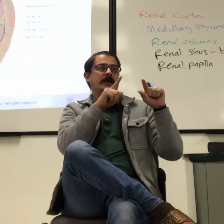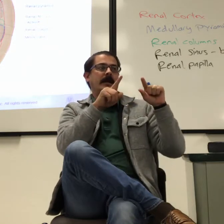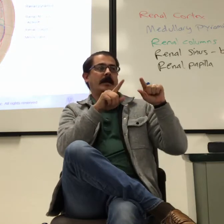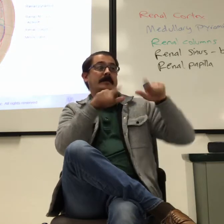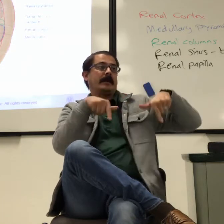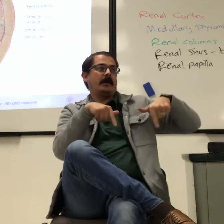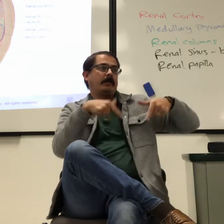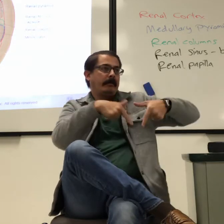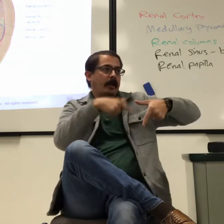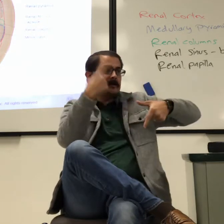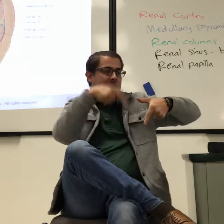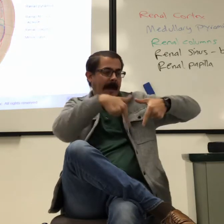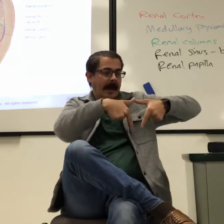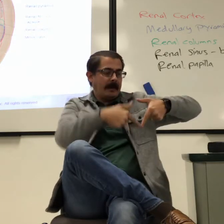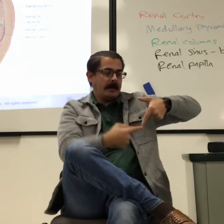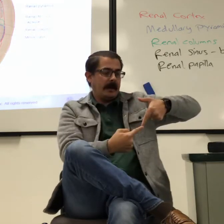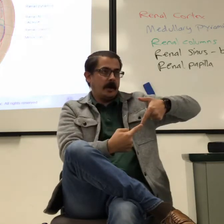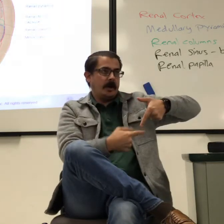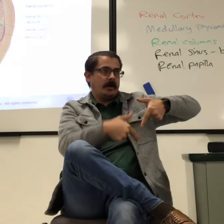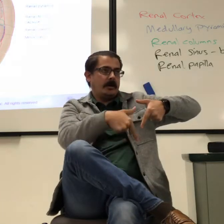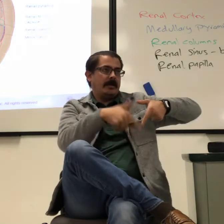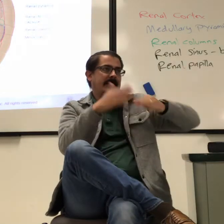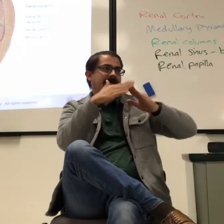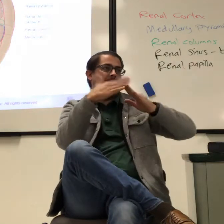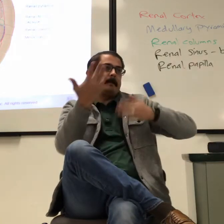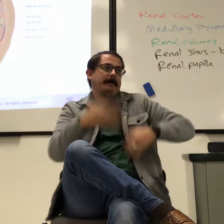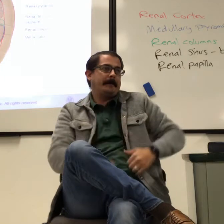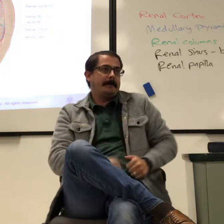First place you got urine.